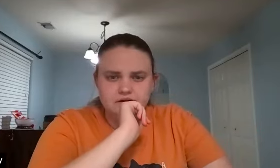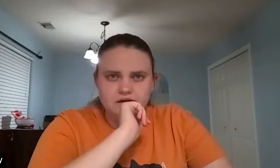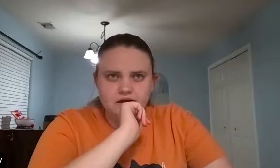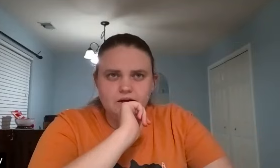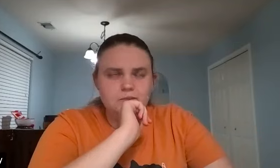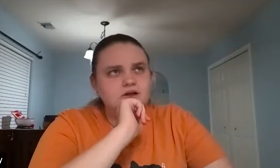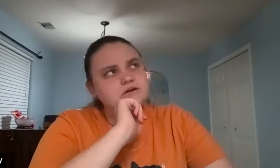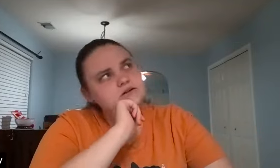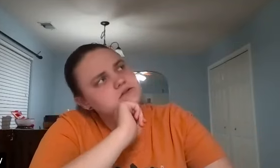Let's